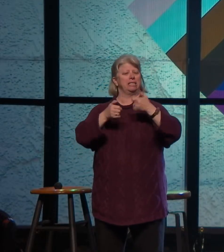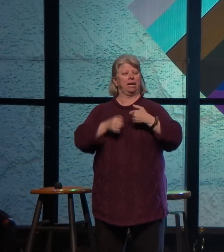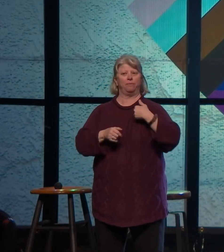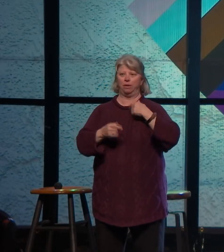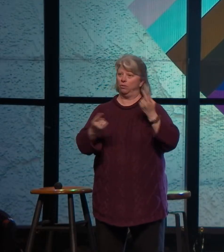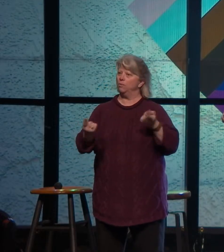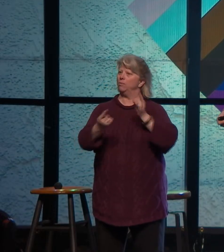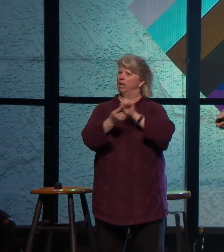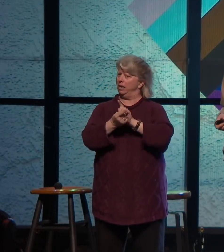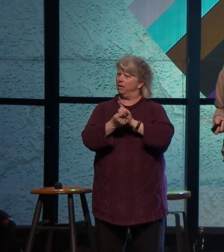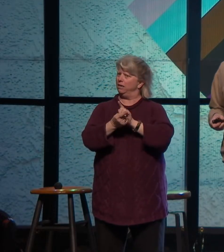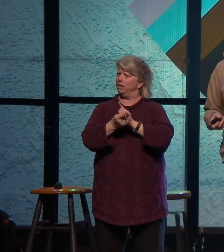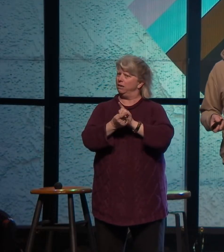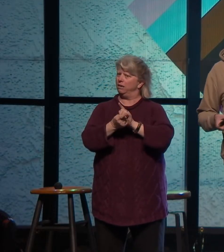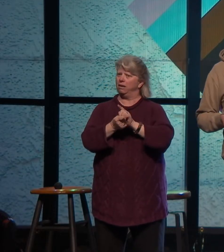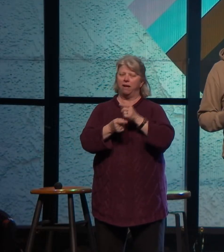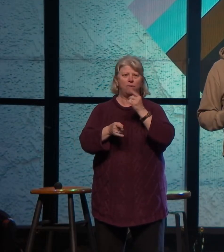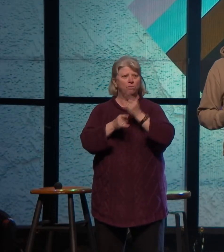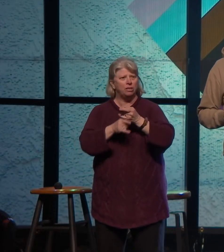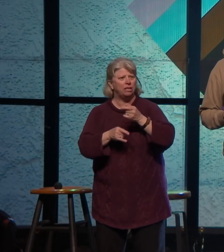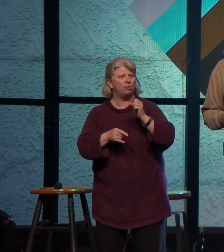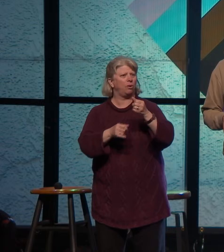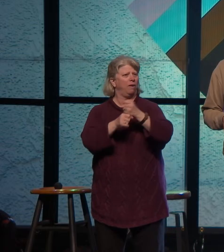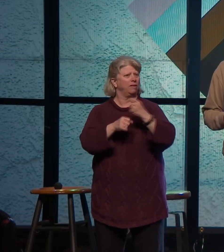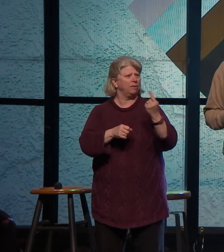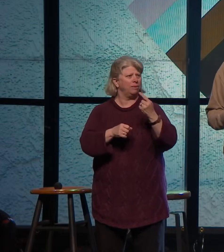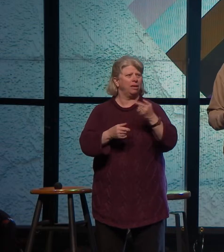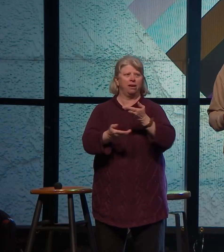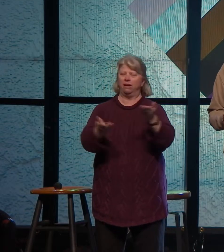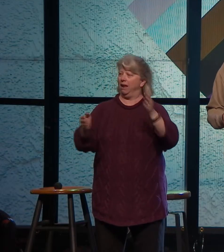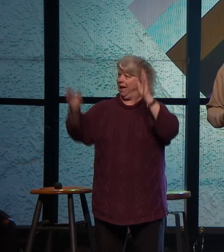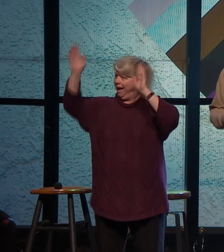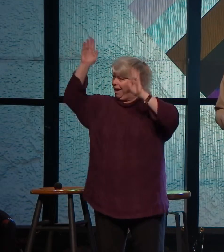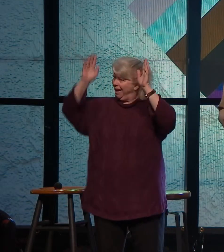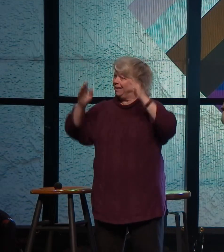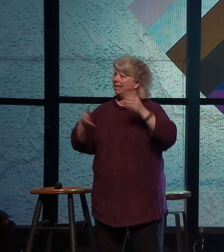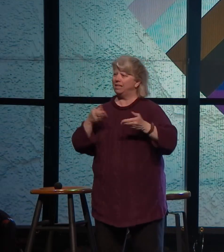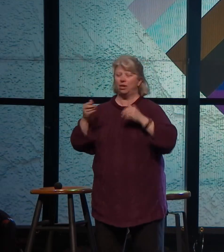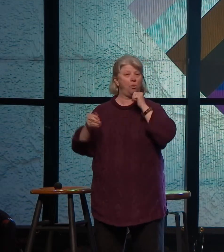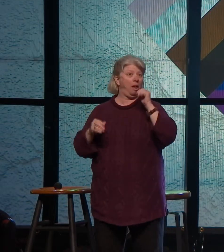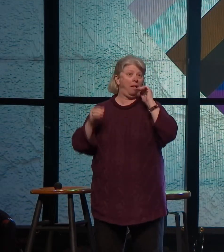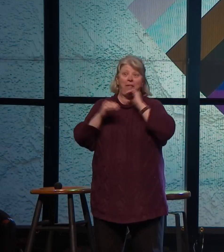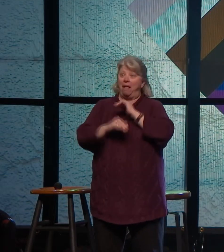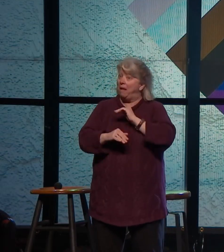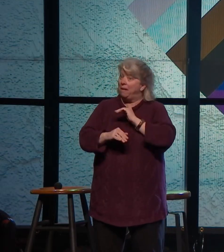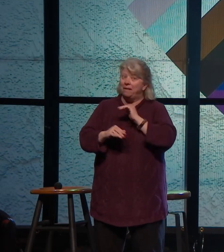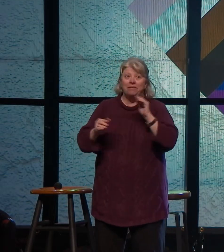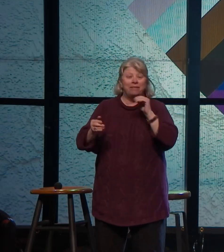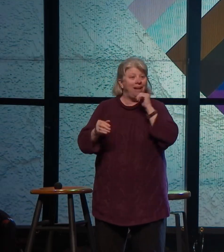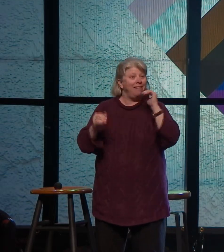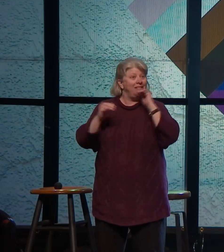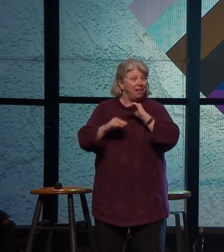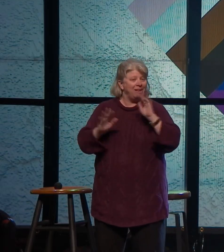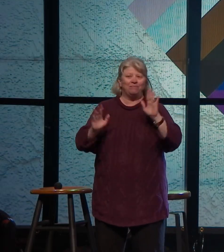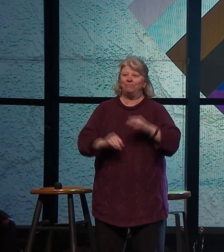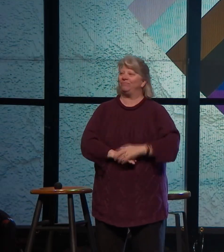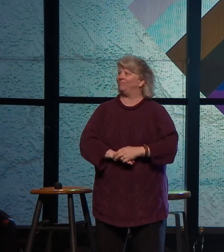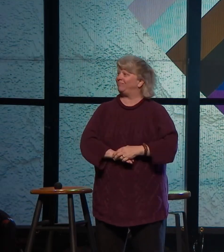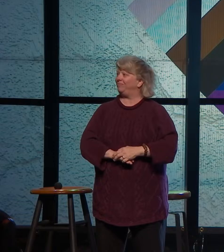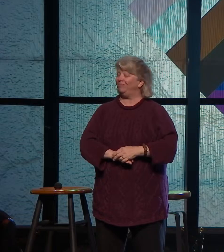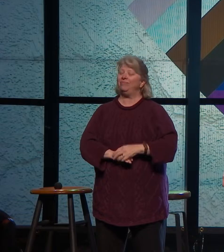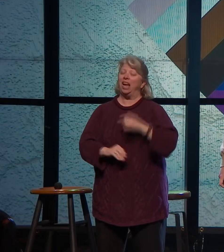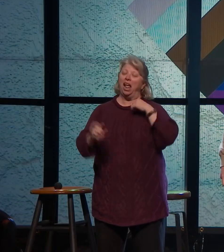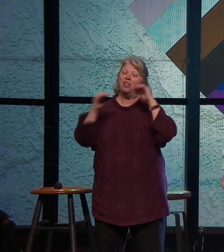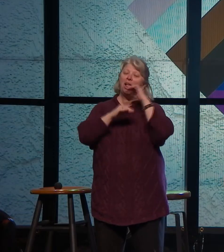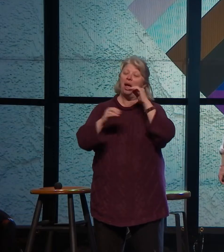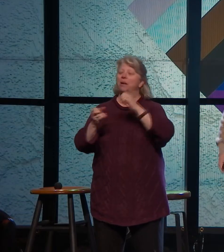gotten together and had whiskey or coffee or something? Raise your hand up nice and high so that our guests know it's not a lie. It's not a lie, okay? I lie about a lot